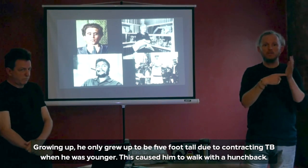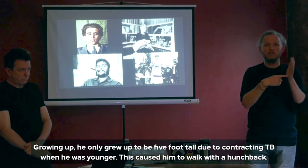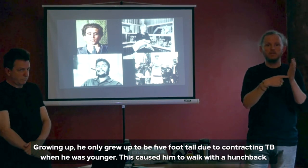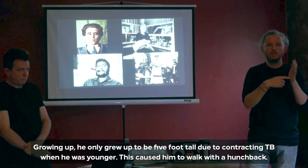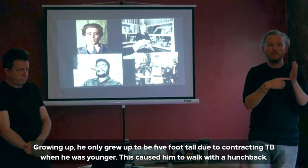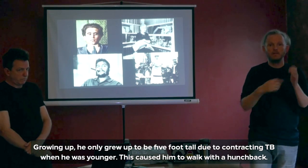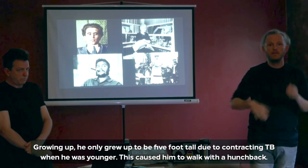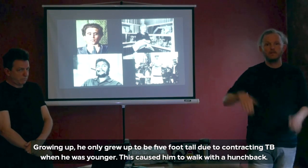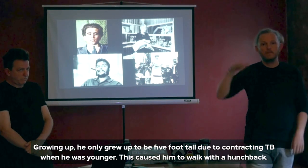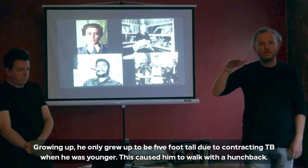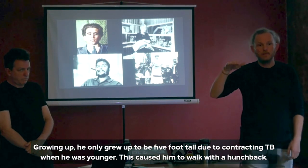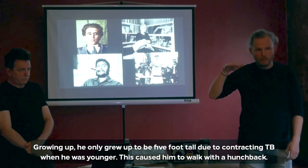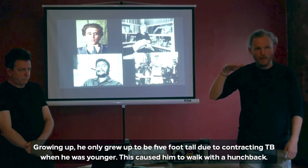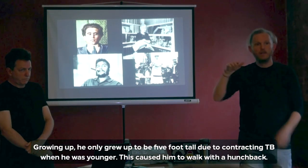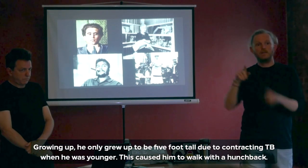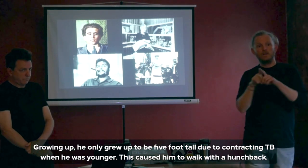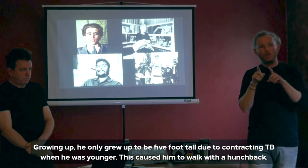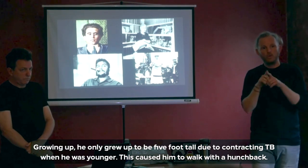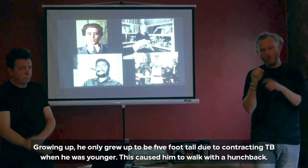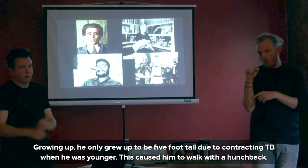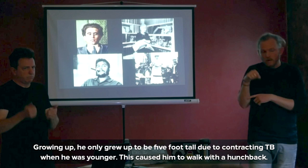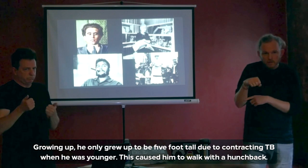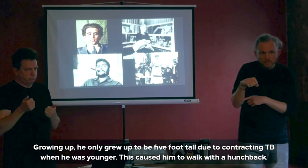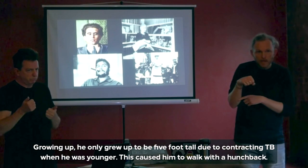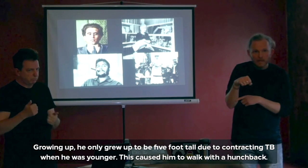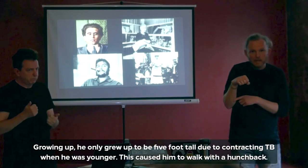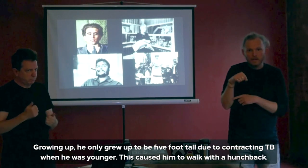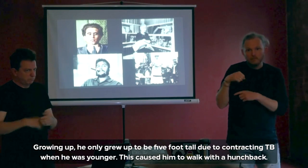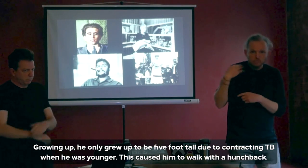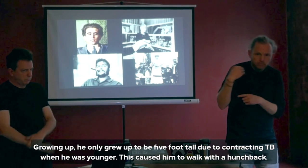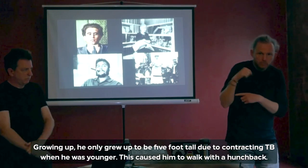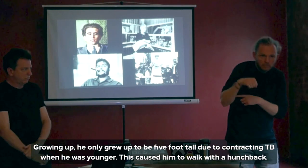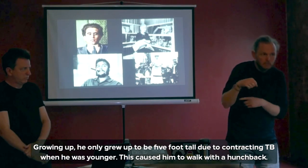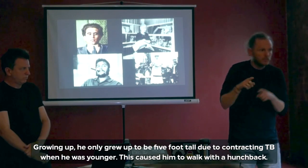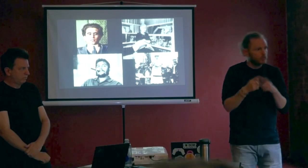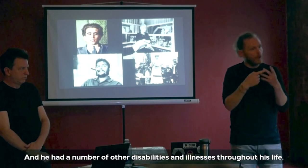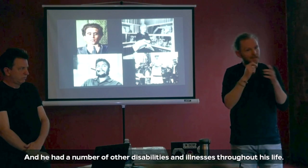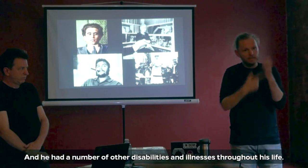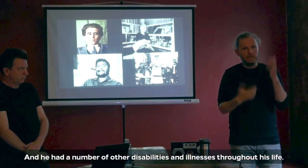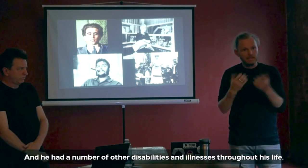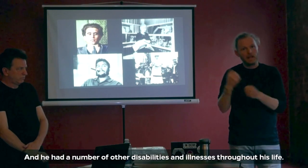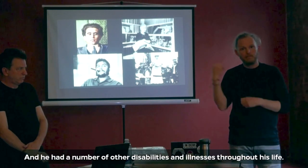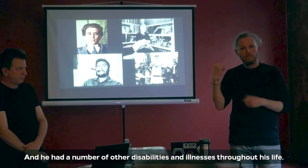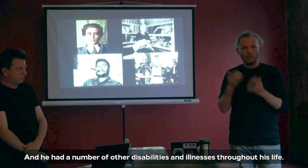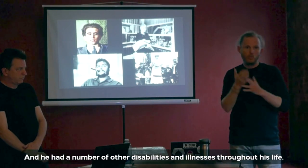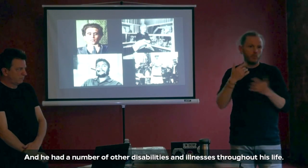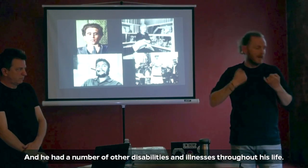he grew to be 5 foot tall. He contracted TB when he was younger, and he walked with a hunchback. And he had a number